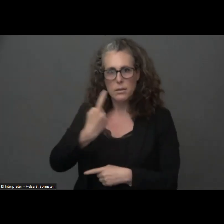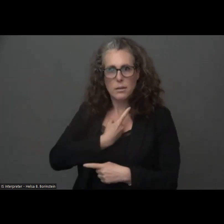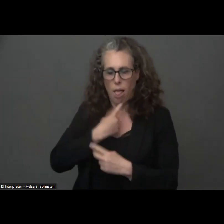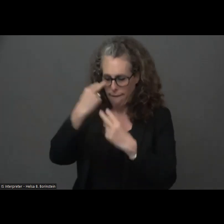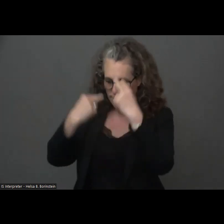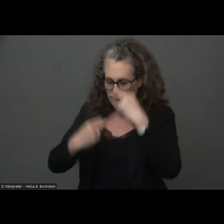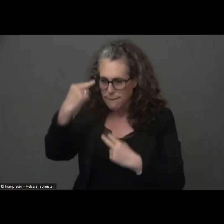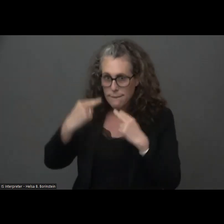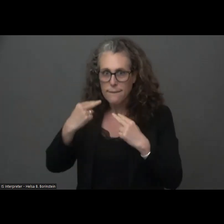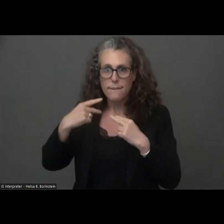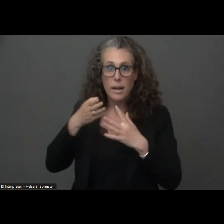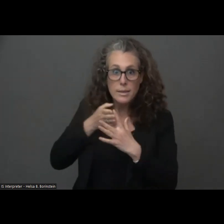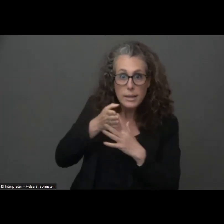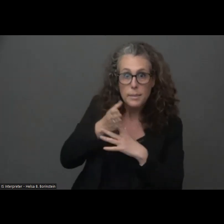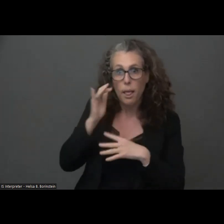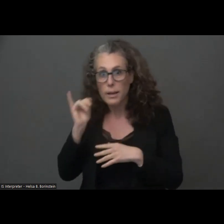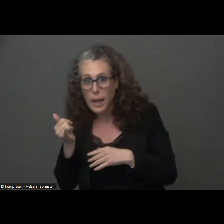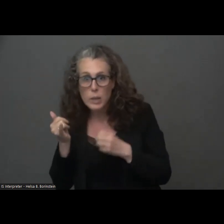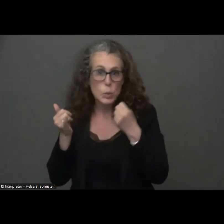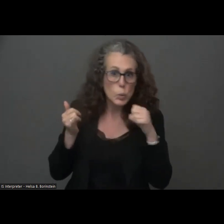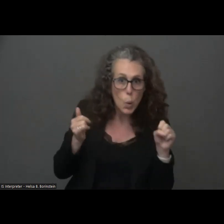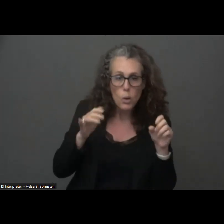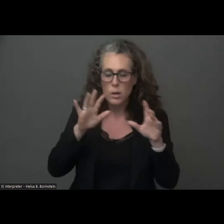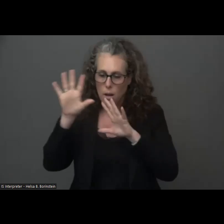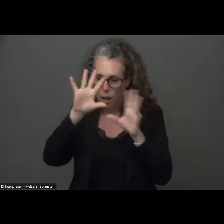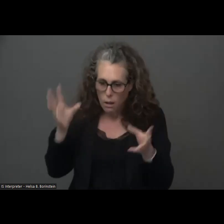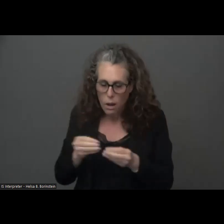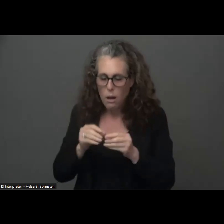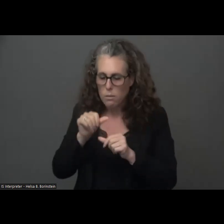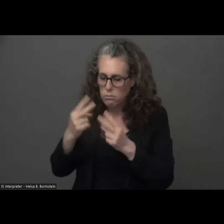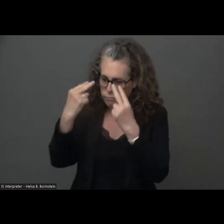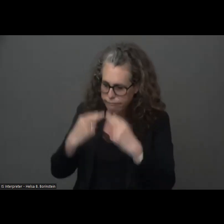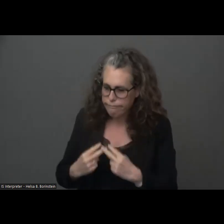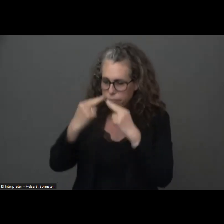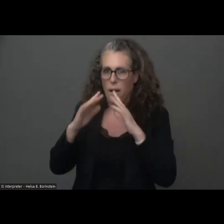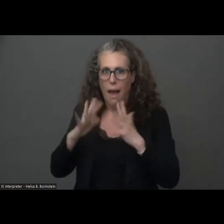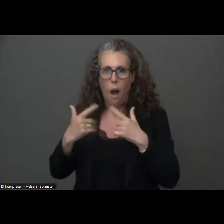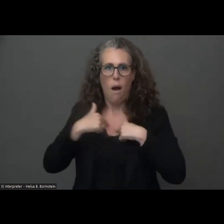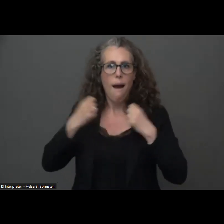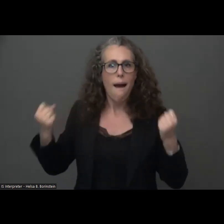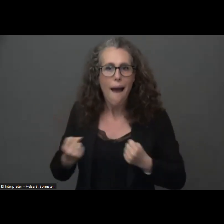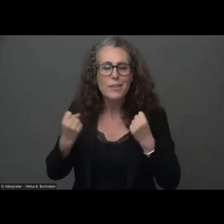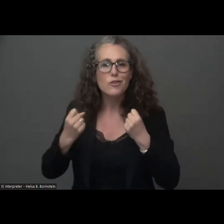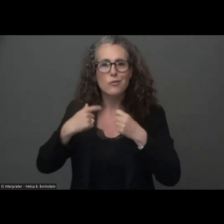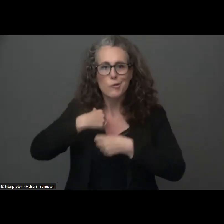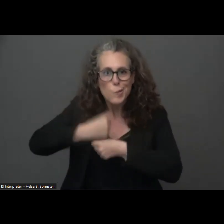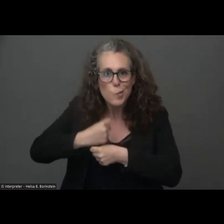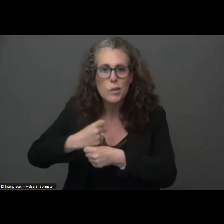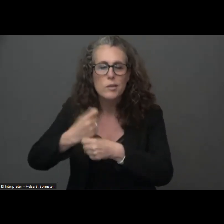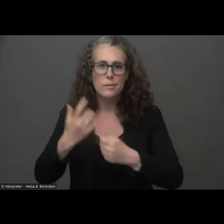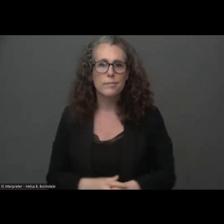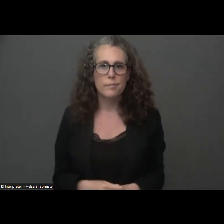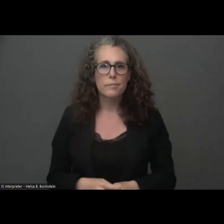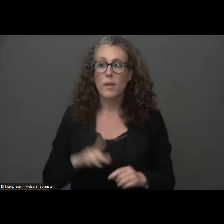free to participate in, that will look at achievable performance standards. And the Alliance will also help